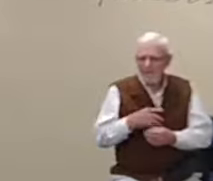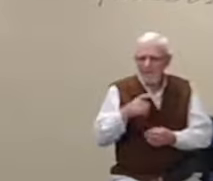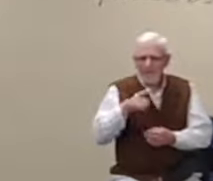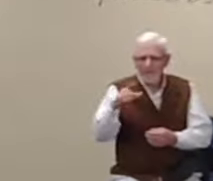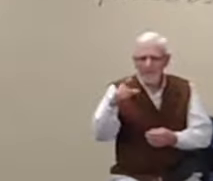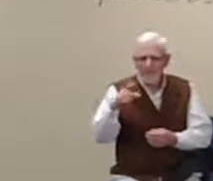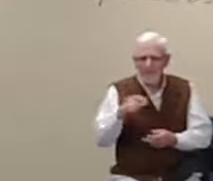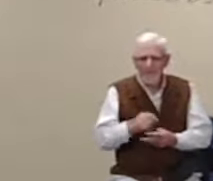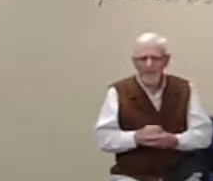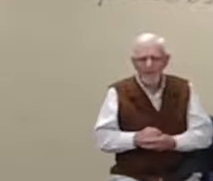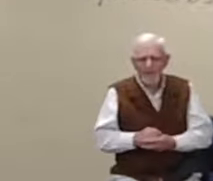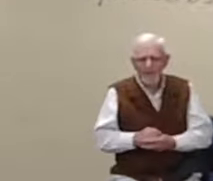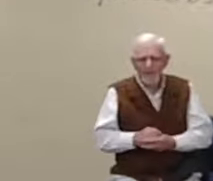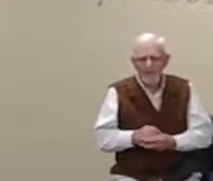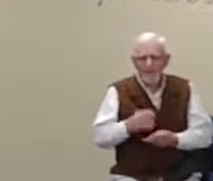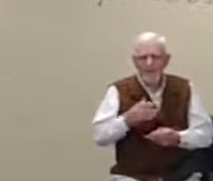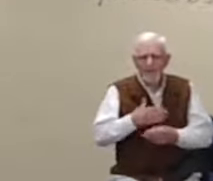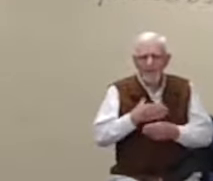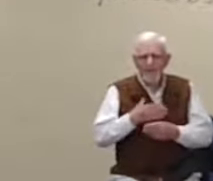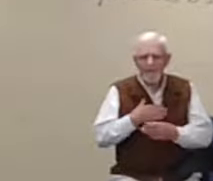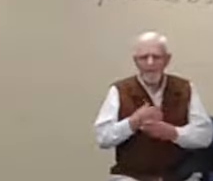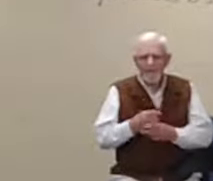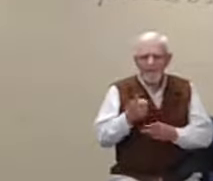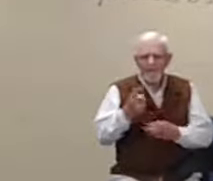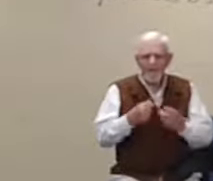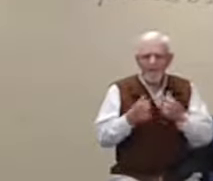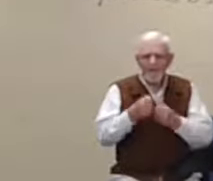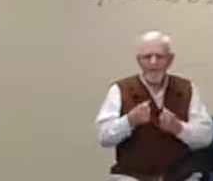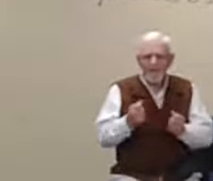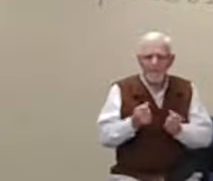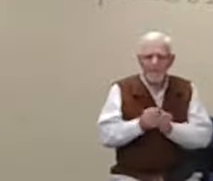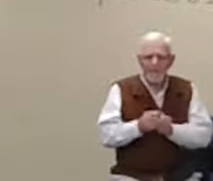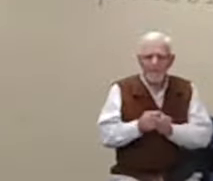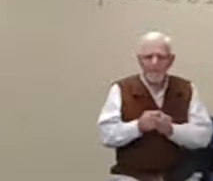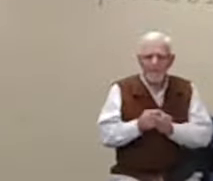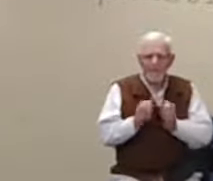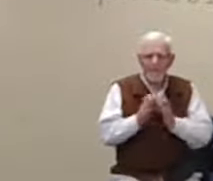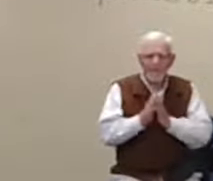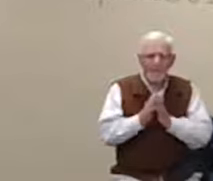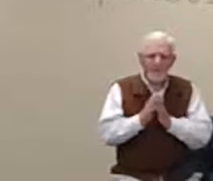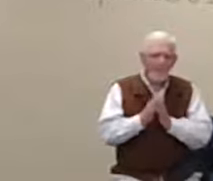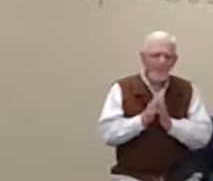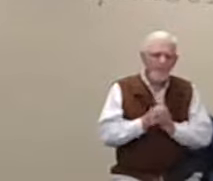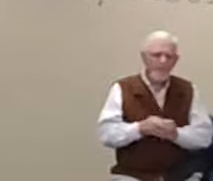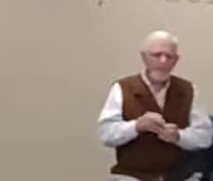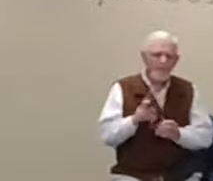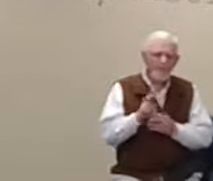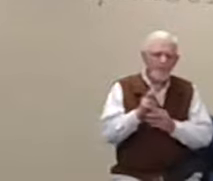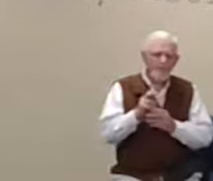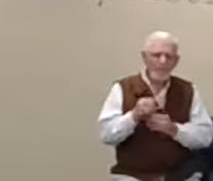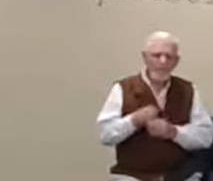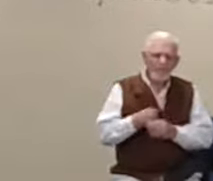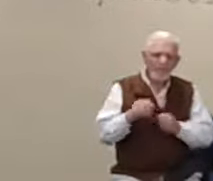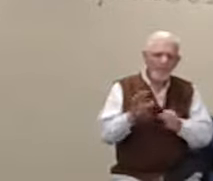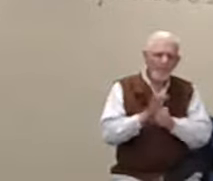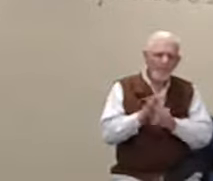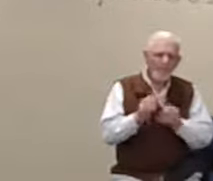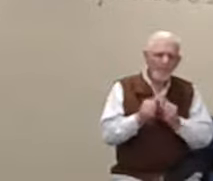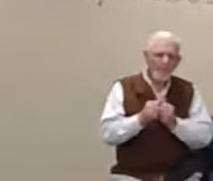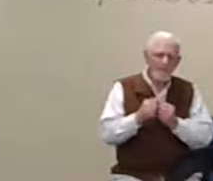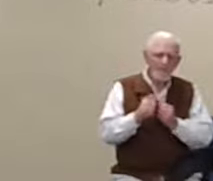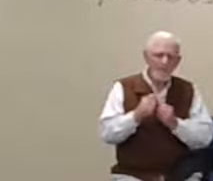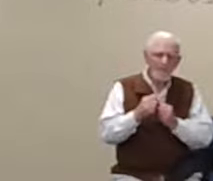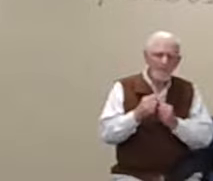just flesh and we're just a conduit. And Lord, I just pray that you'd just cleanse me, that you'd use me, that you'd fill me with your spirit, that you'd speak to your